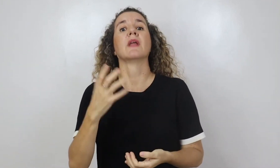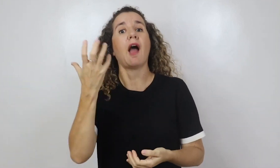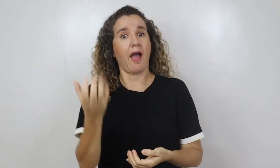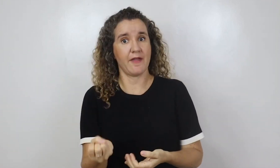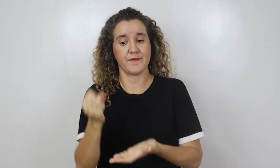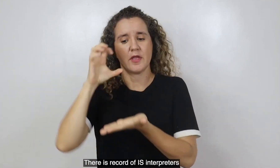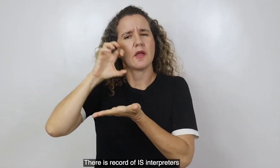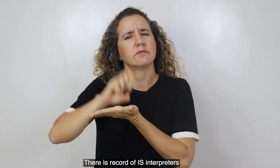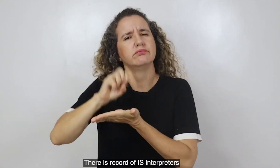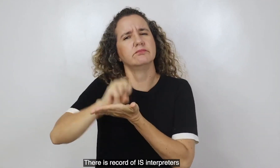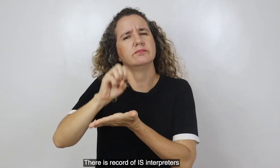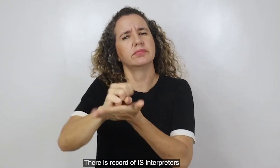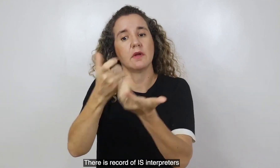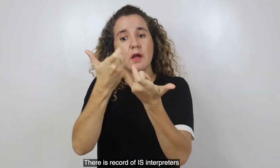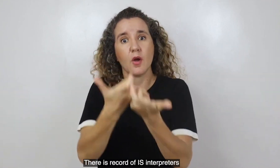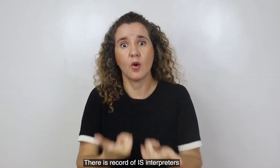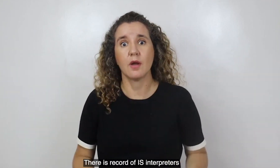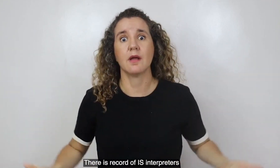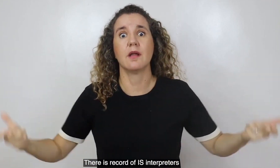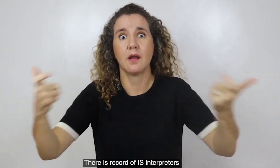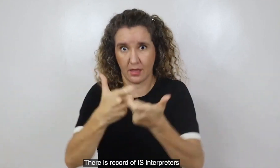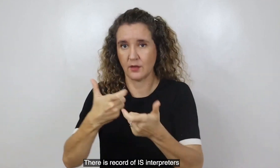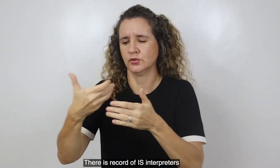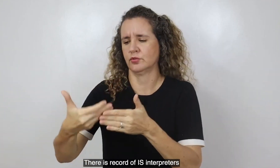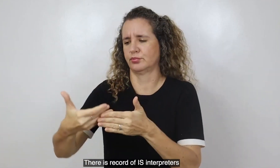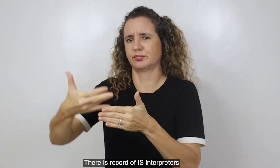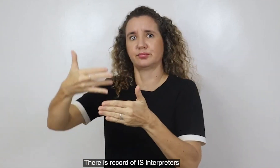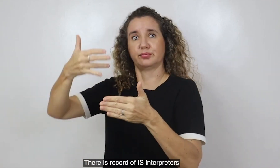translation entails. There is